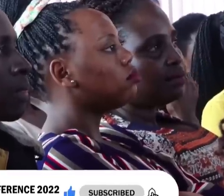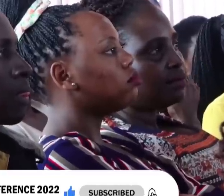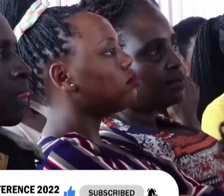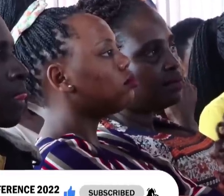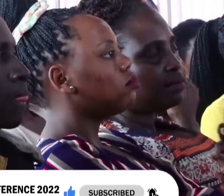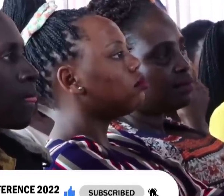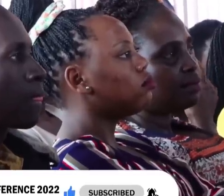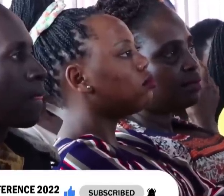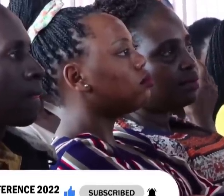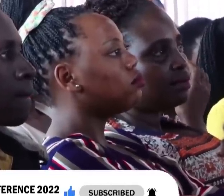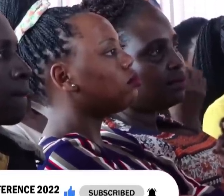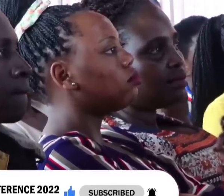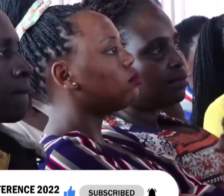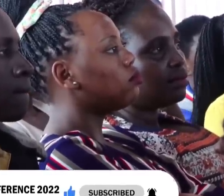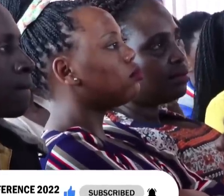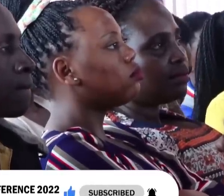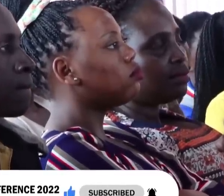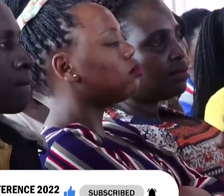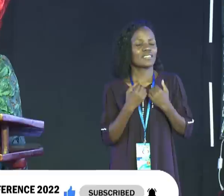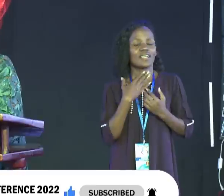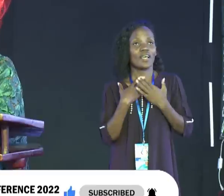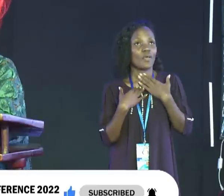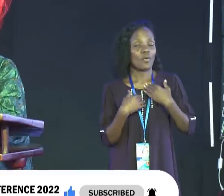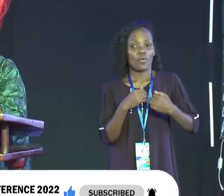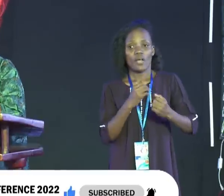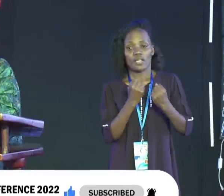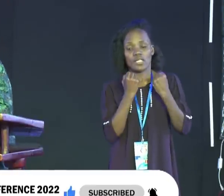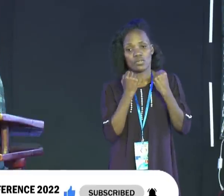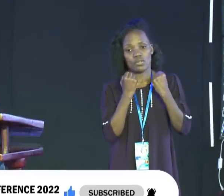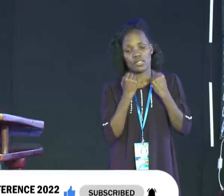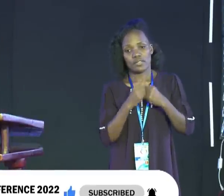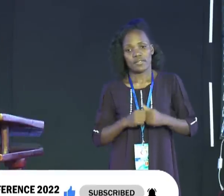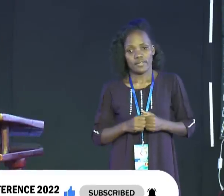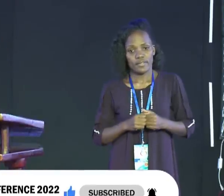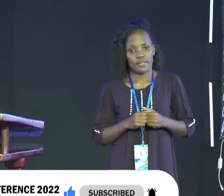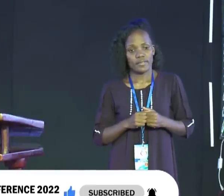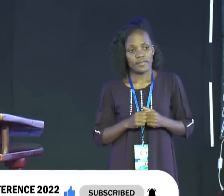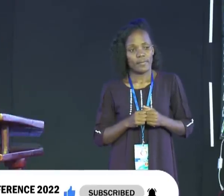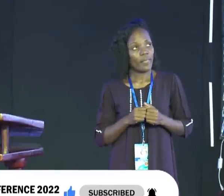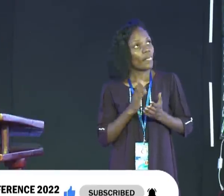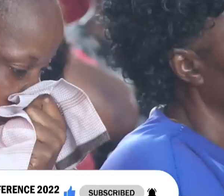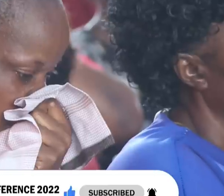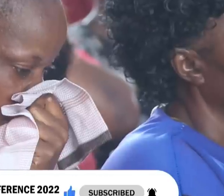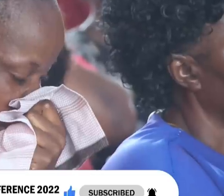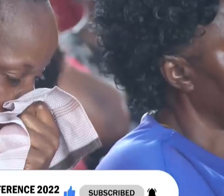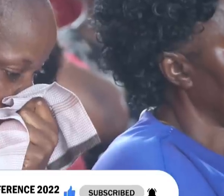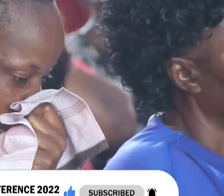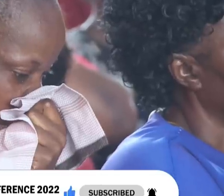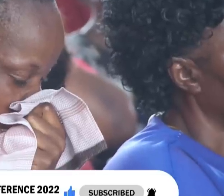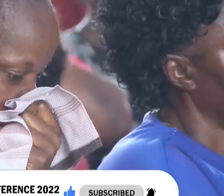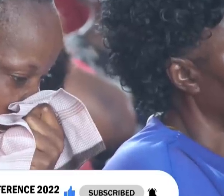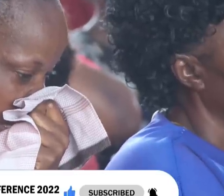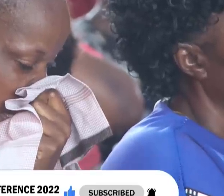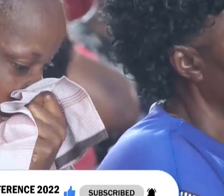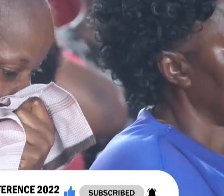Njagala amanyi. I want the strength. Kubanga mukama bwabata nyambye. If